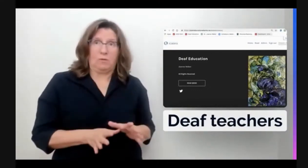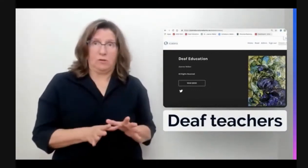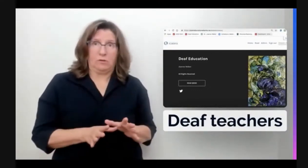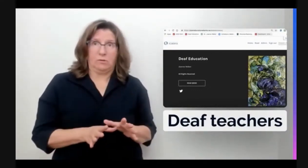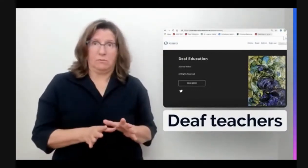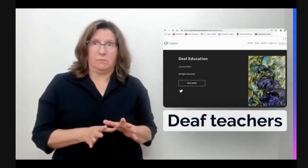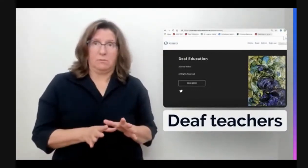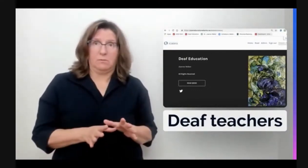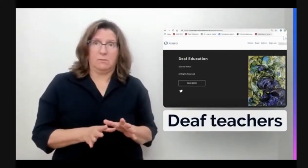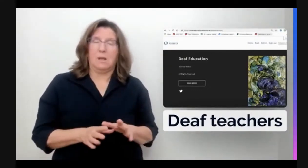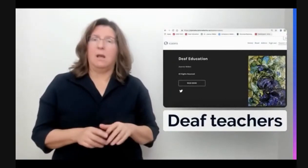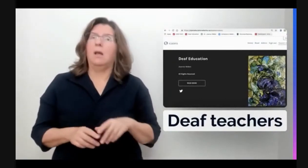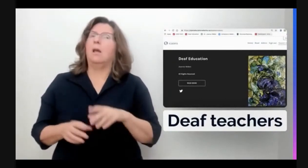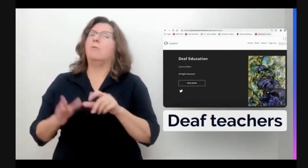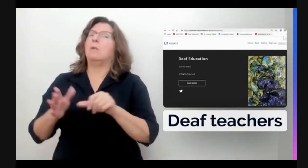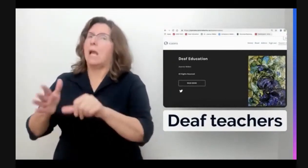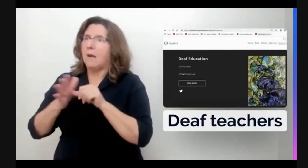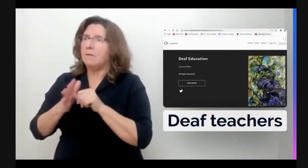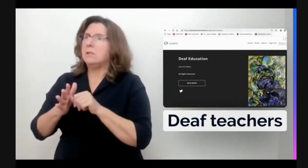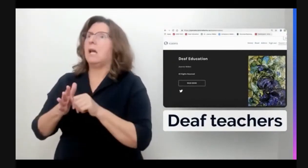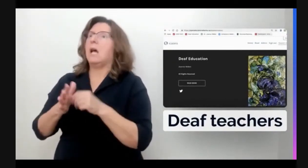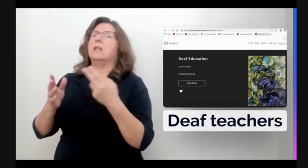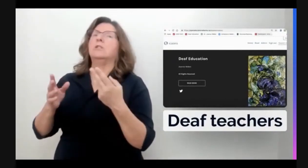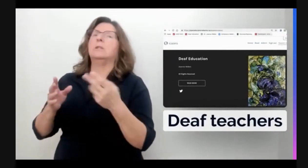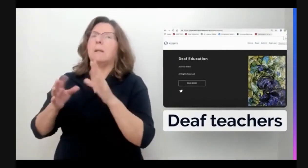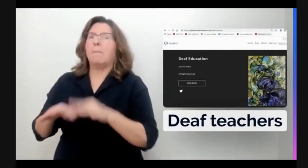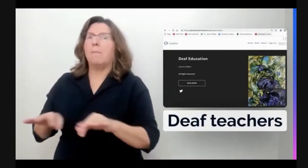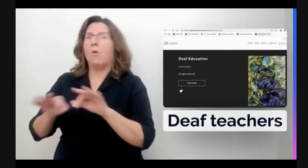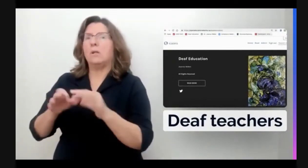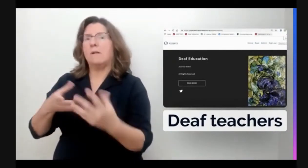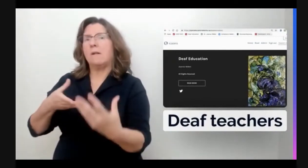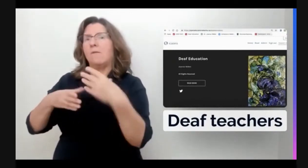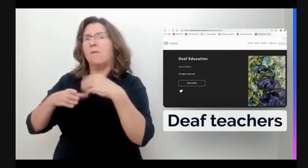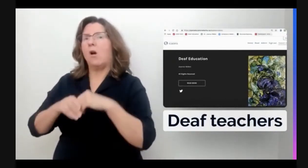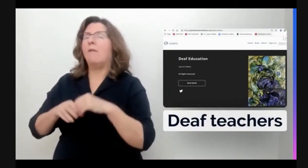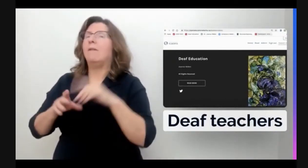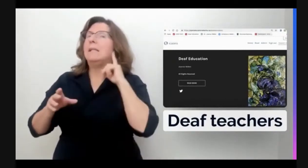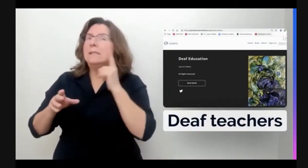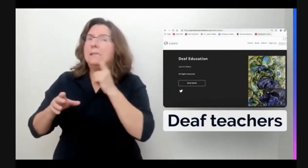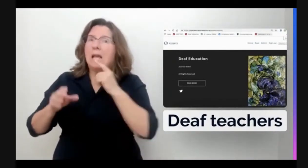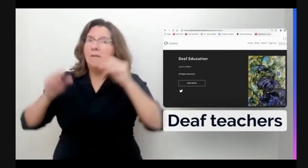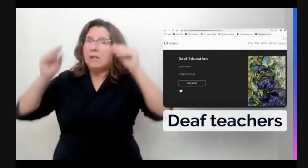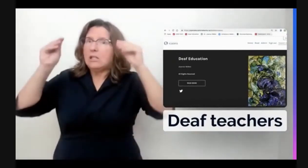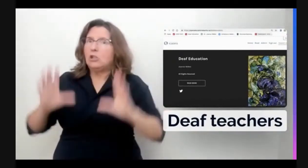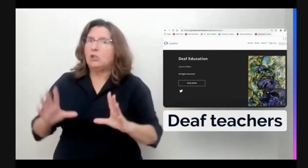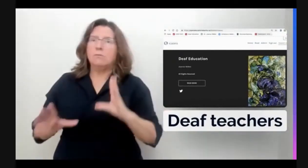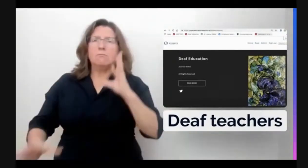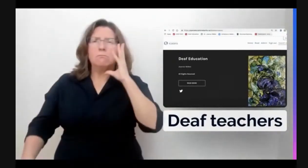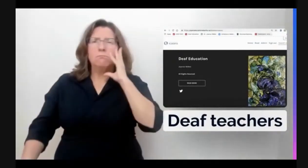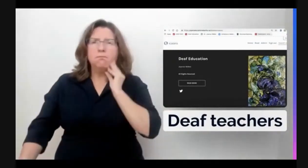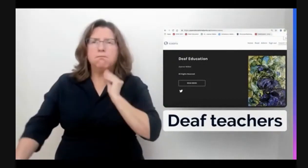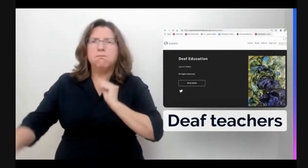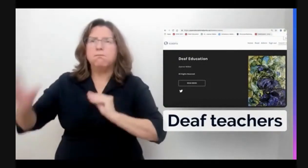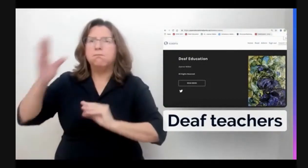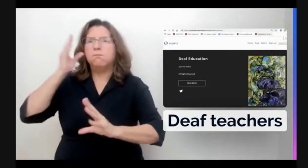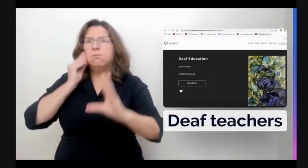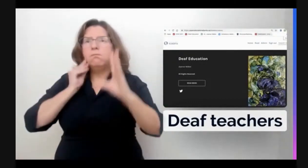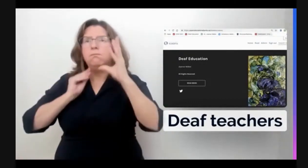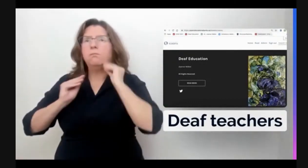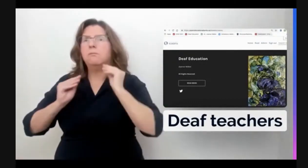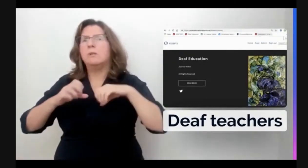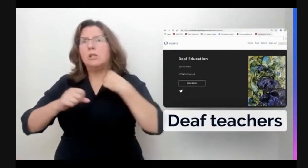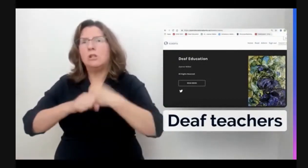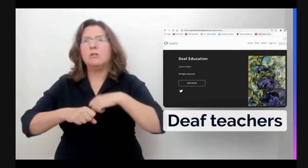the sign language. The same is true for a hearing interpreter. I want to emphasize to you the importance of